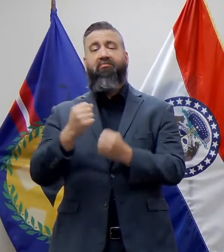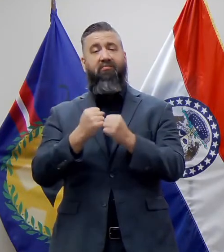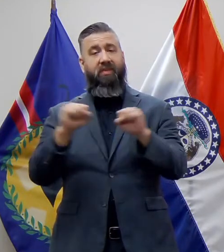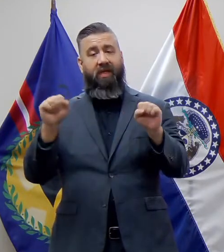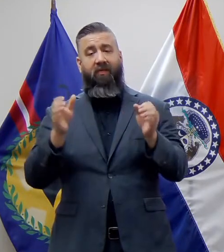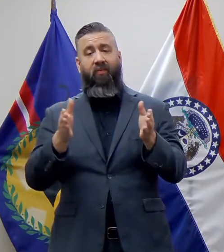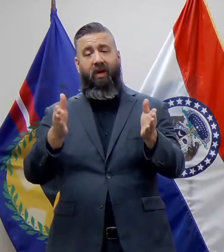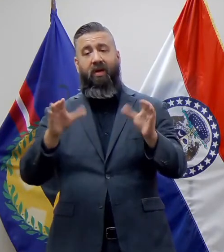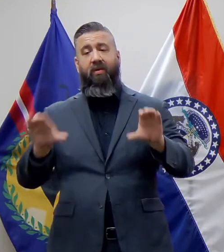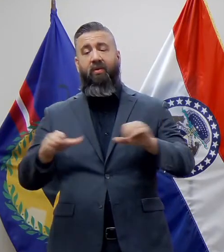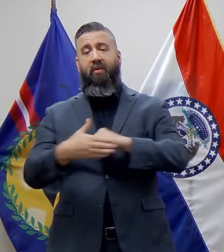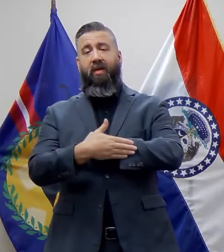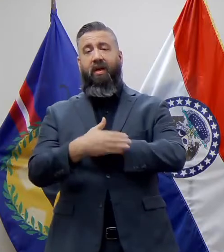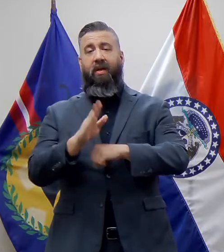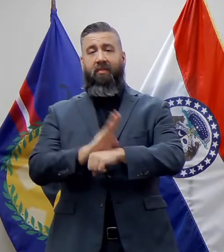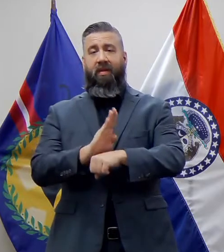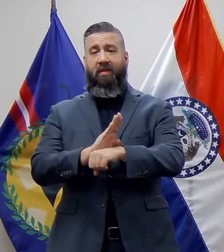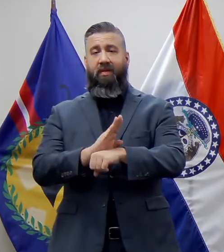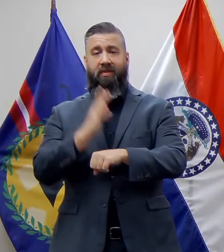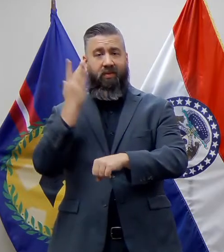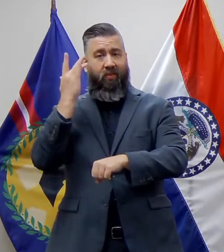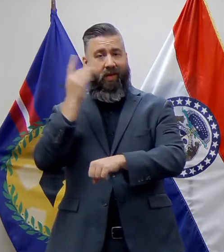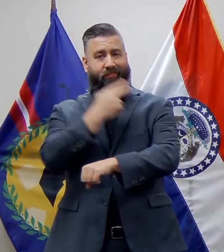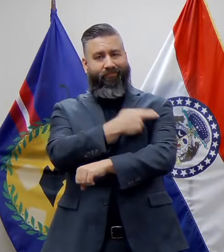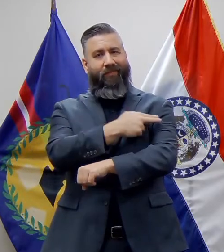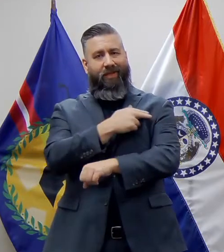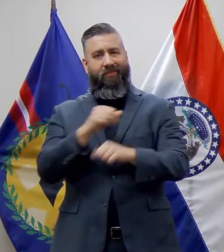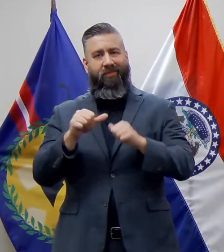as hospitalizations continue to climb.